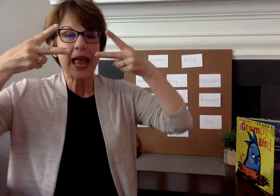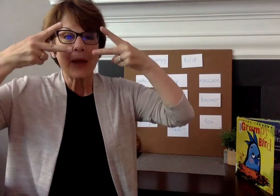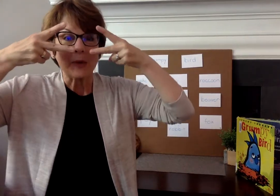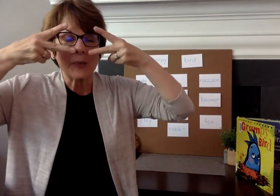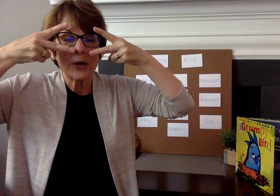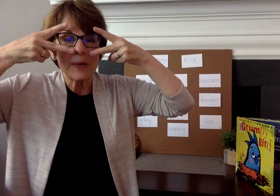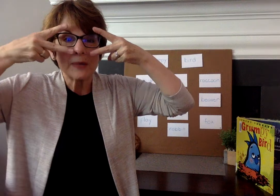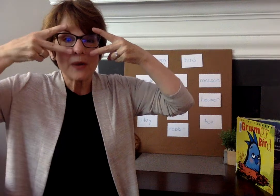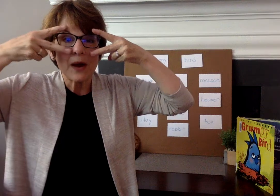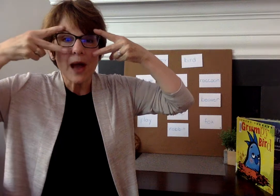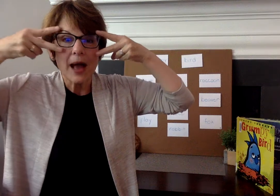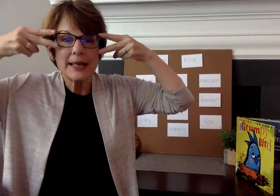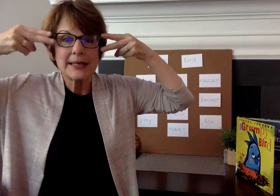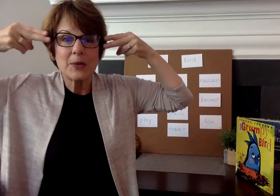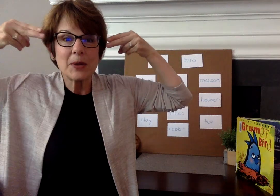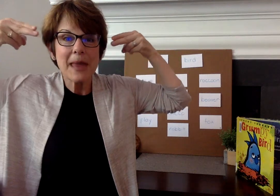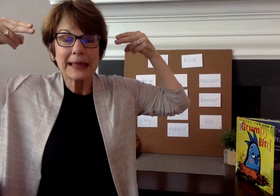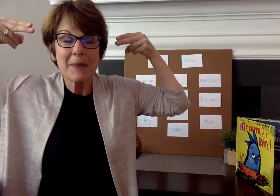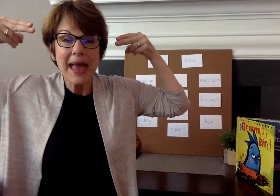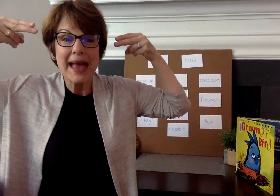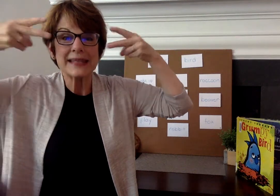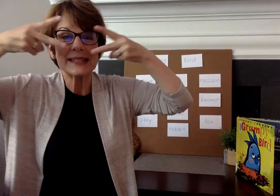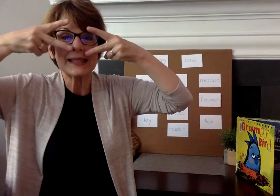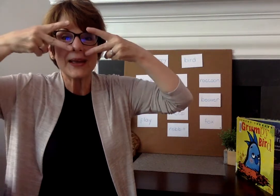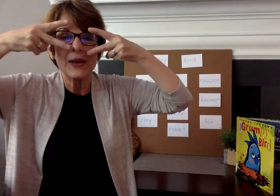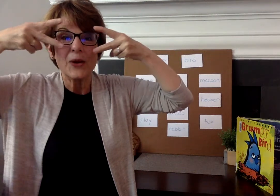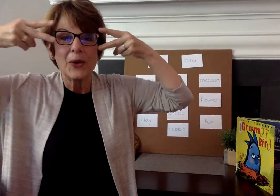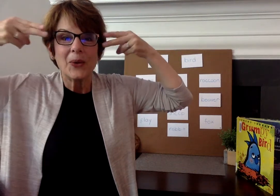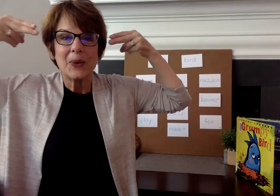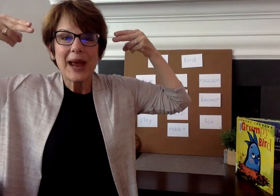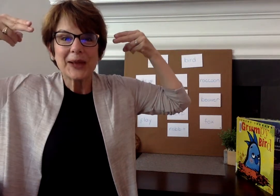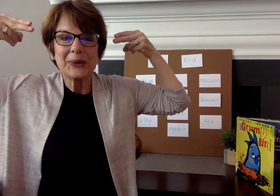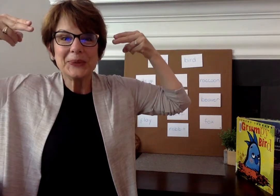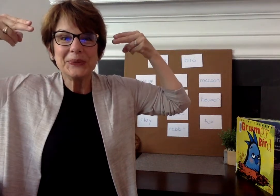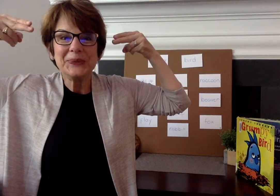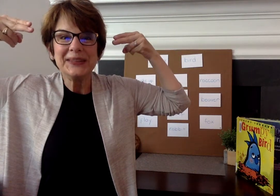we put them up to our eyes and we make the mask. Raccoon.